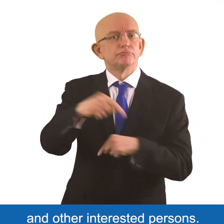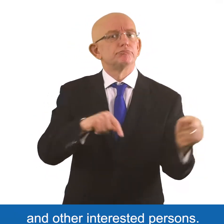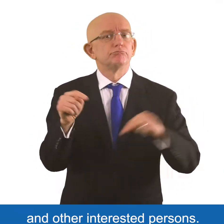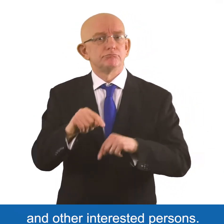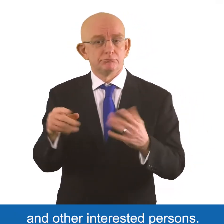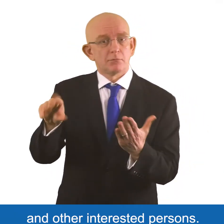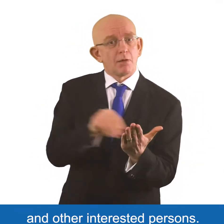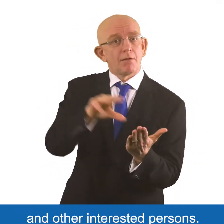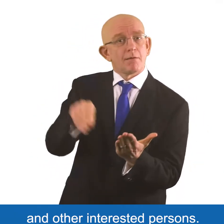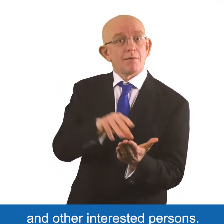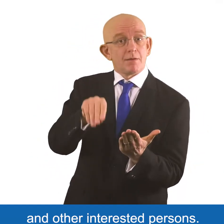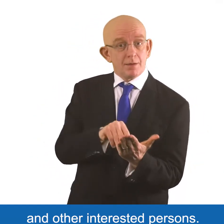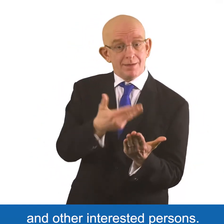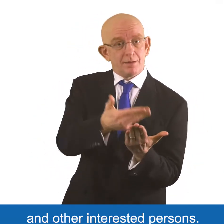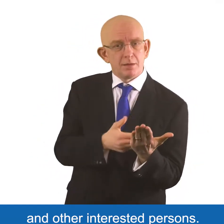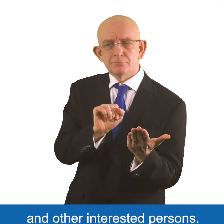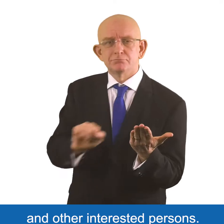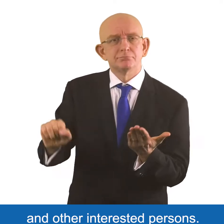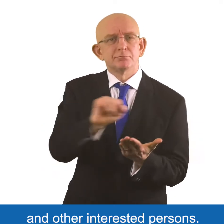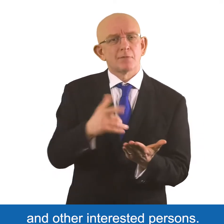and other interested persons.